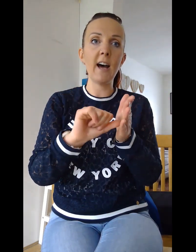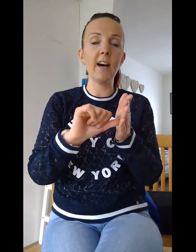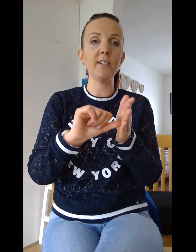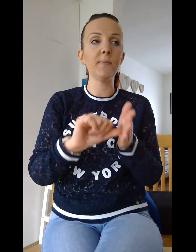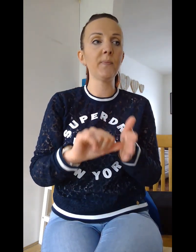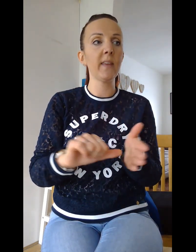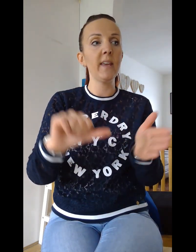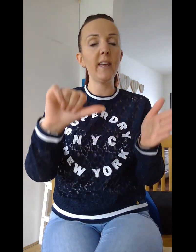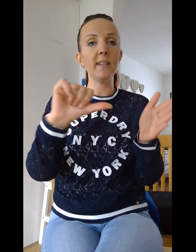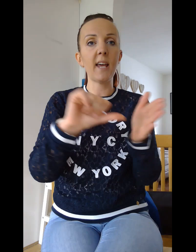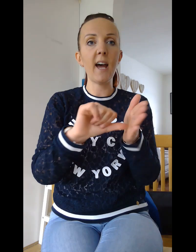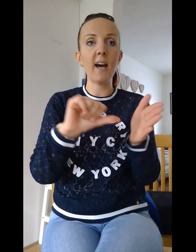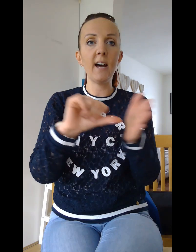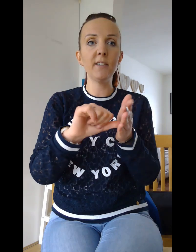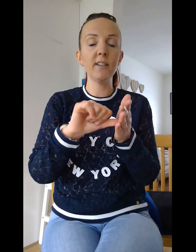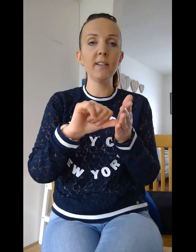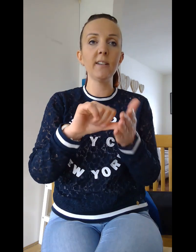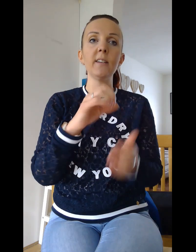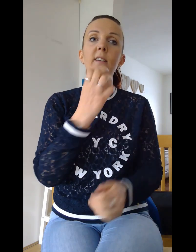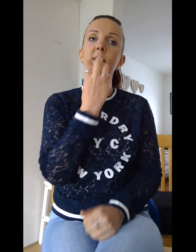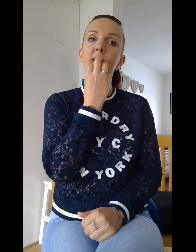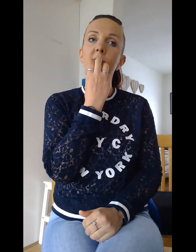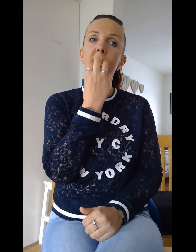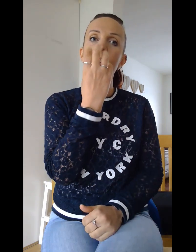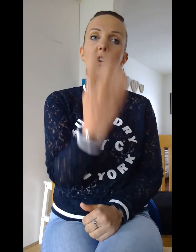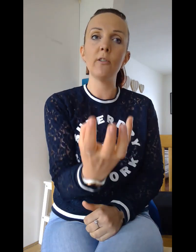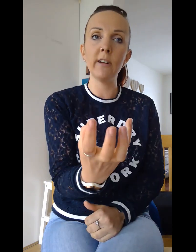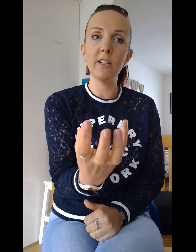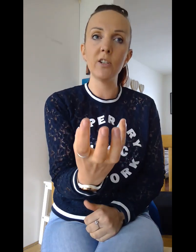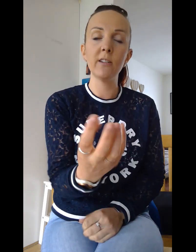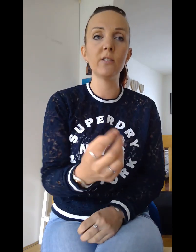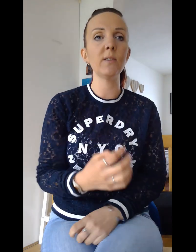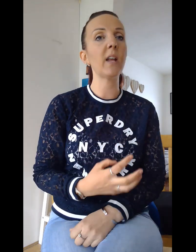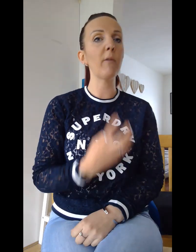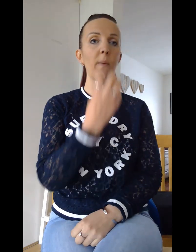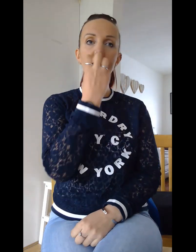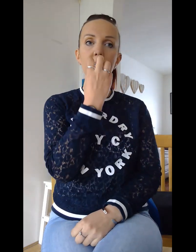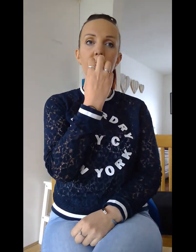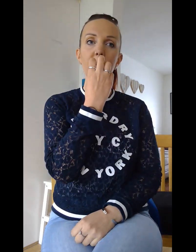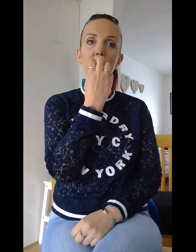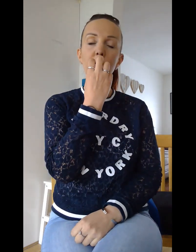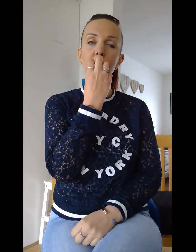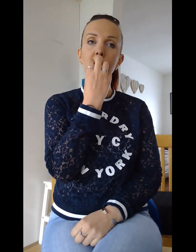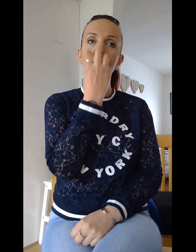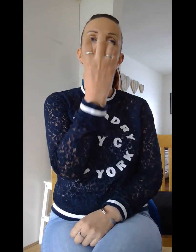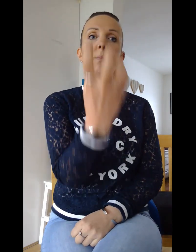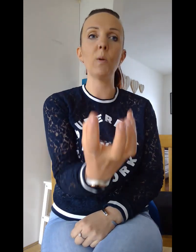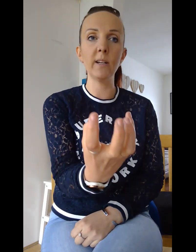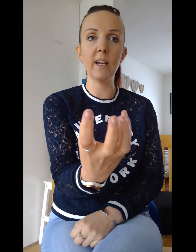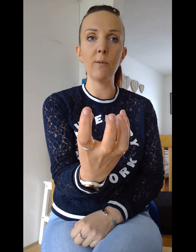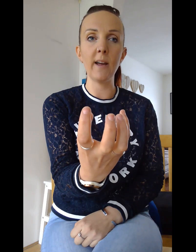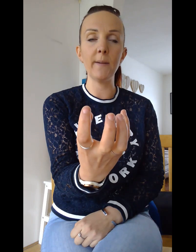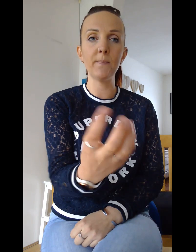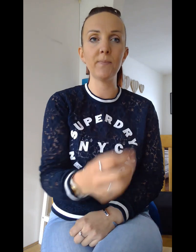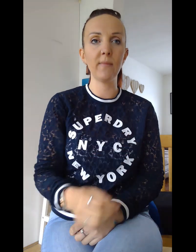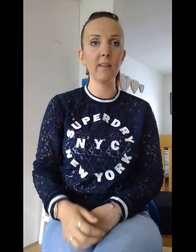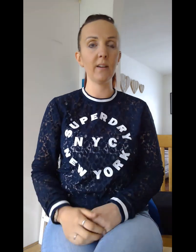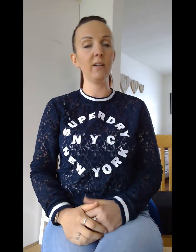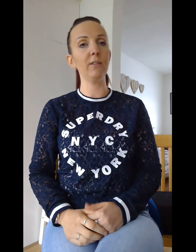hard. It's hard to take courage, so it's like we're biting an apple, we're pulling it away.